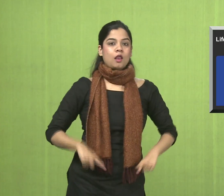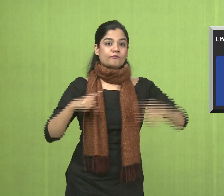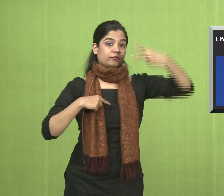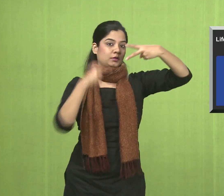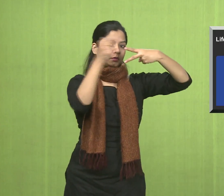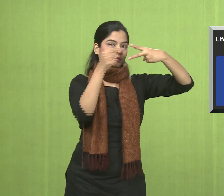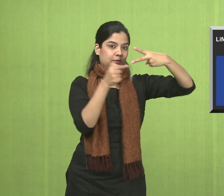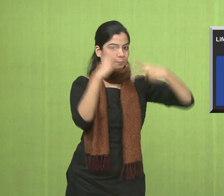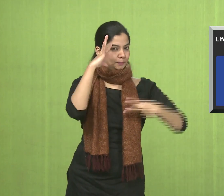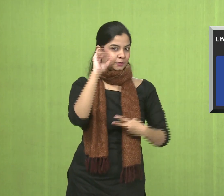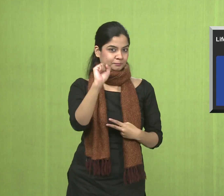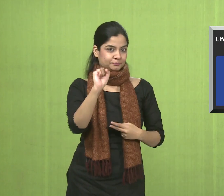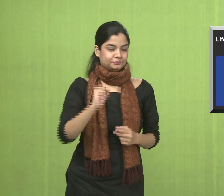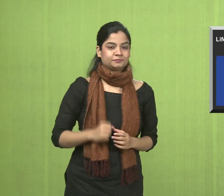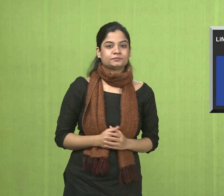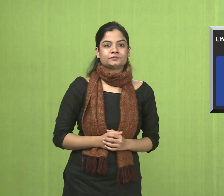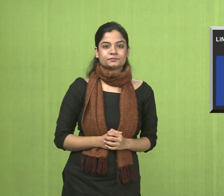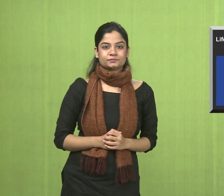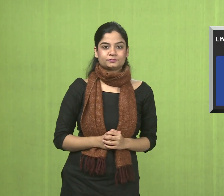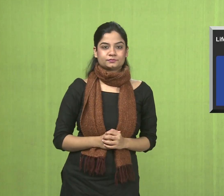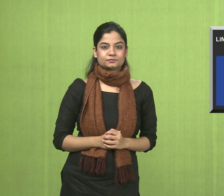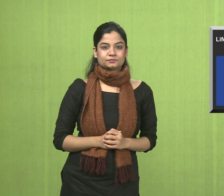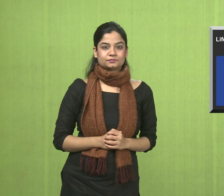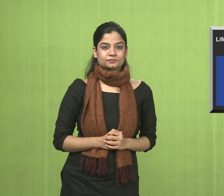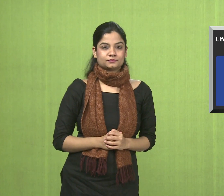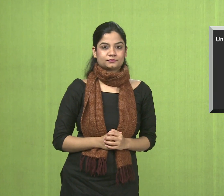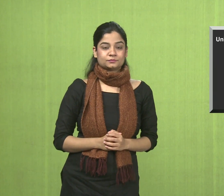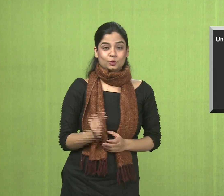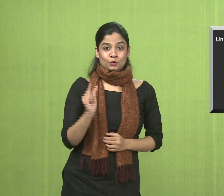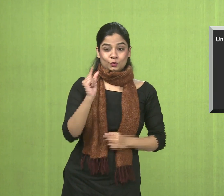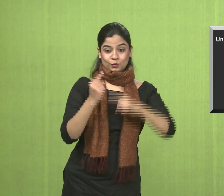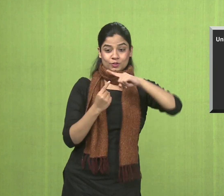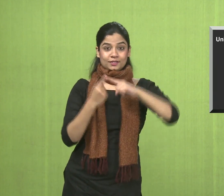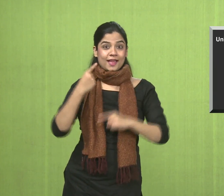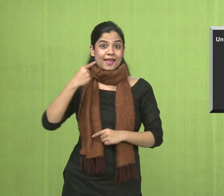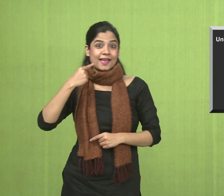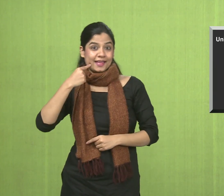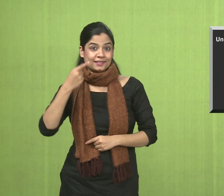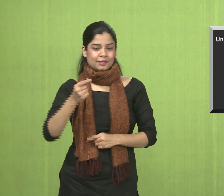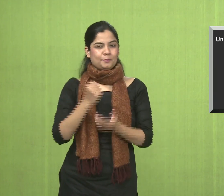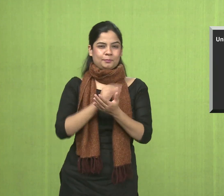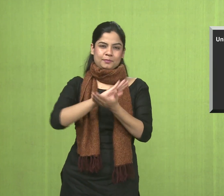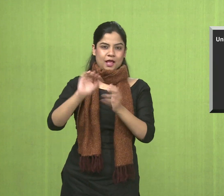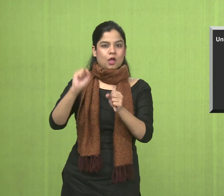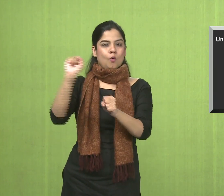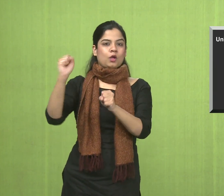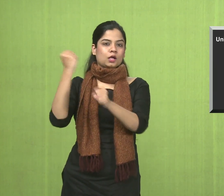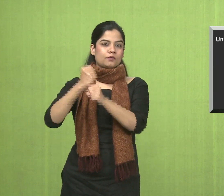general insurance and the second one is called life insurance. Remember that. UTI, Union Trust of India. It's a government